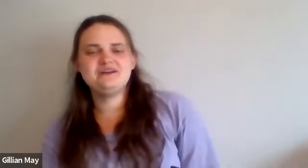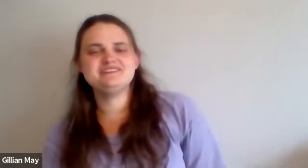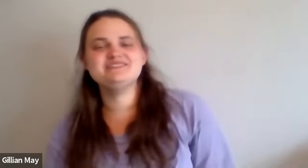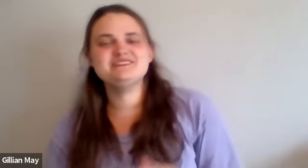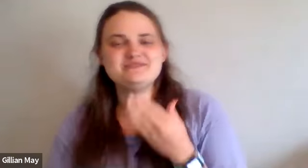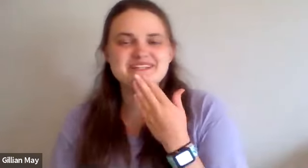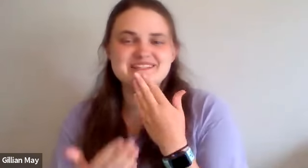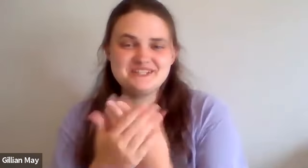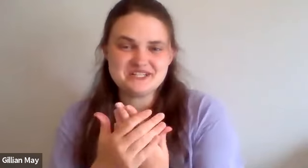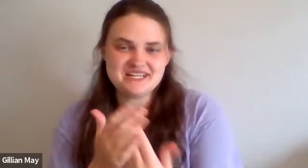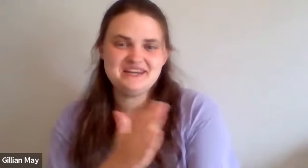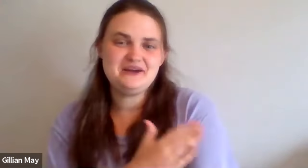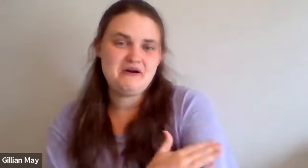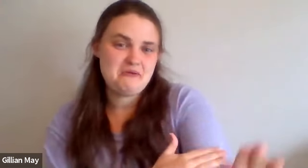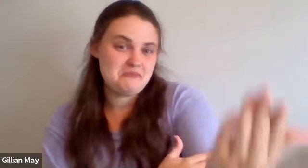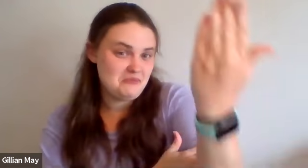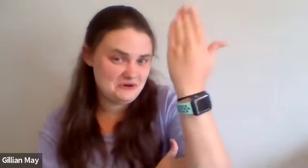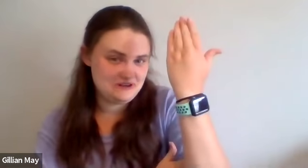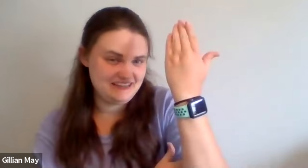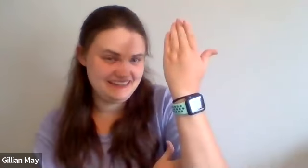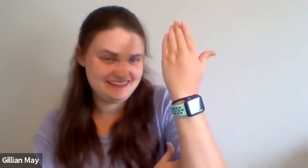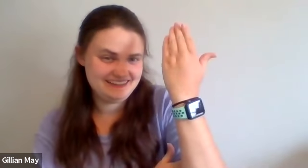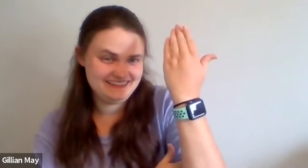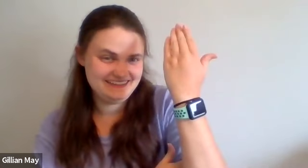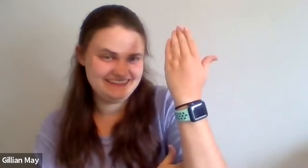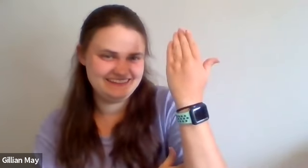Okay, so this one is good morning.